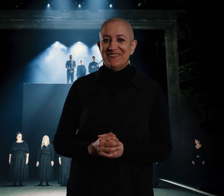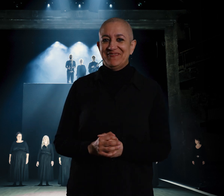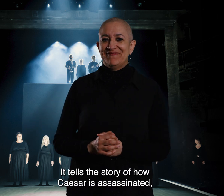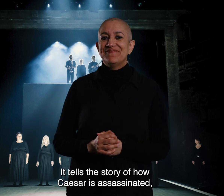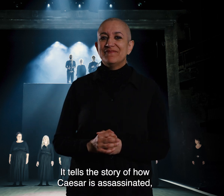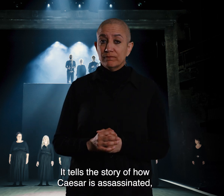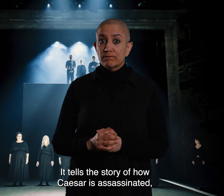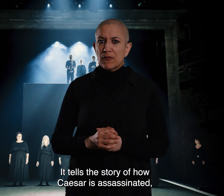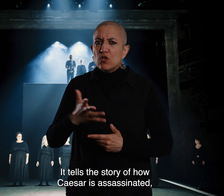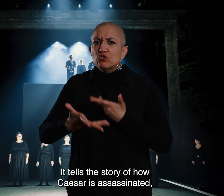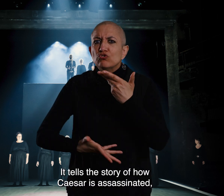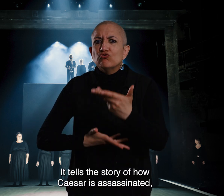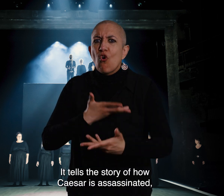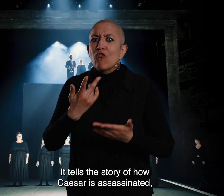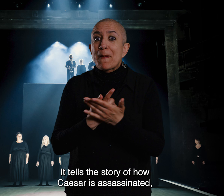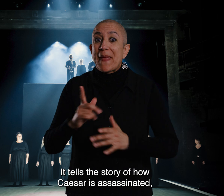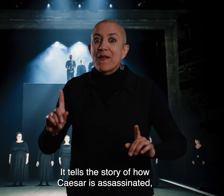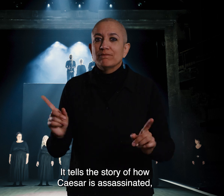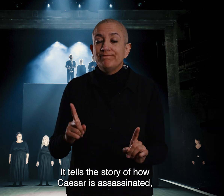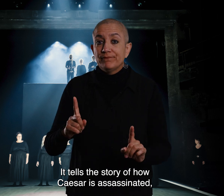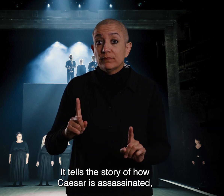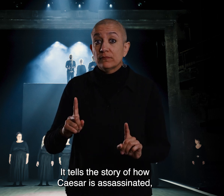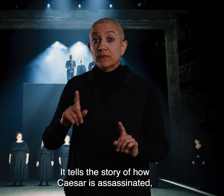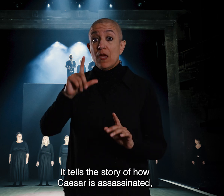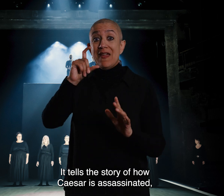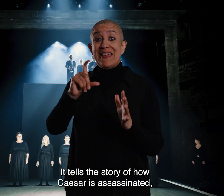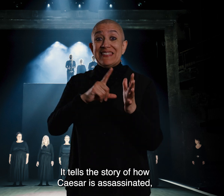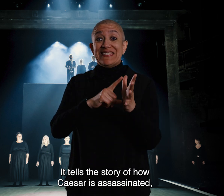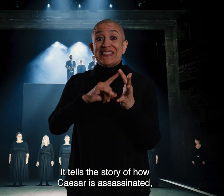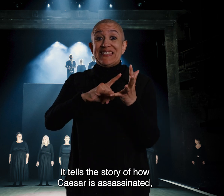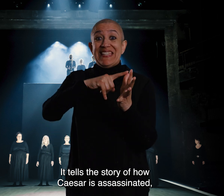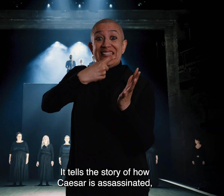It tells the story of how Caesar is assassinated.